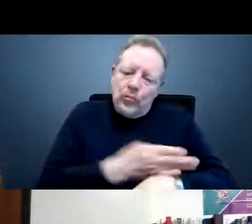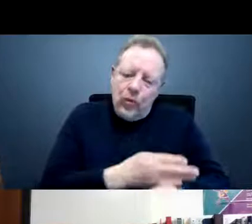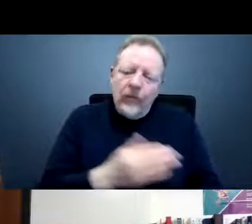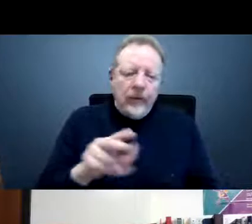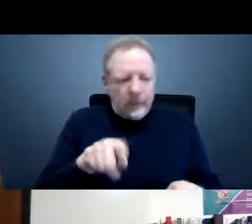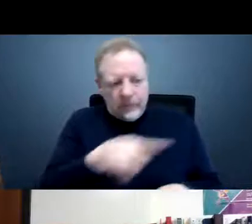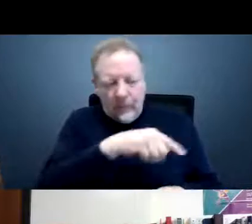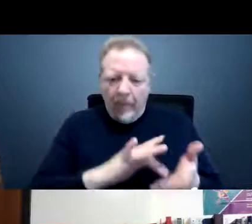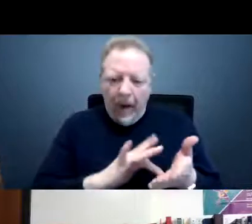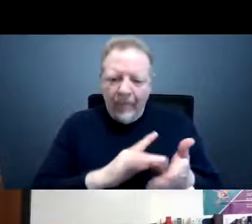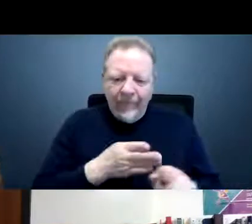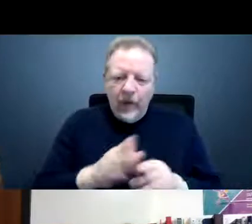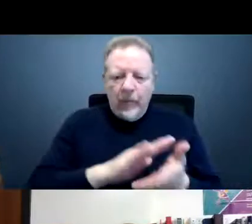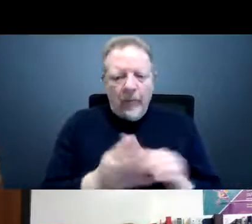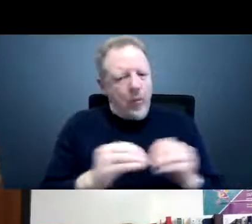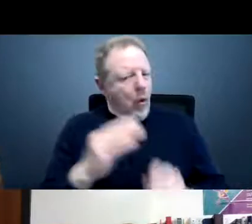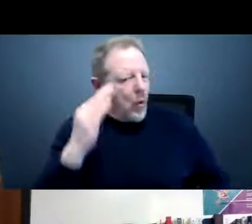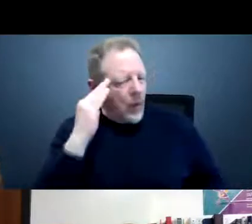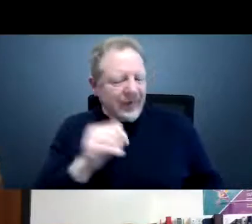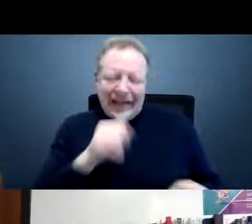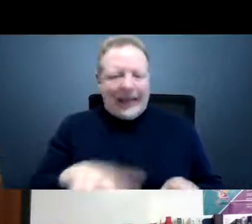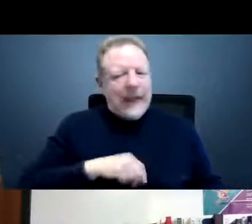as an accepted way to communicate.